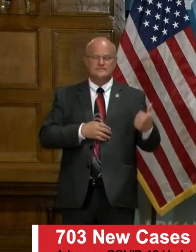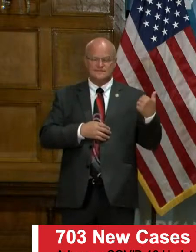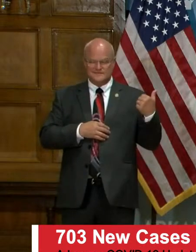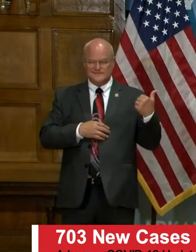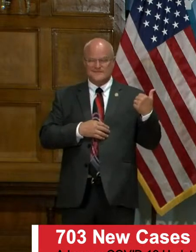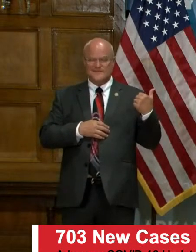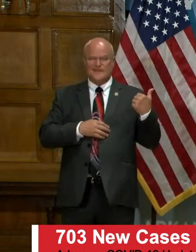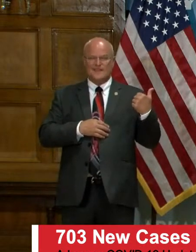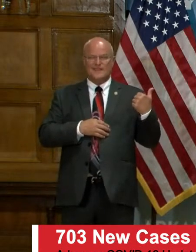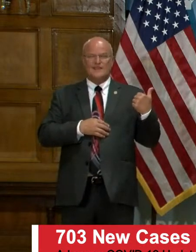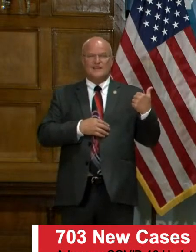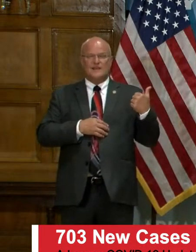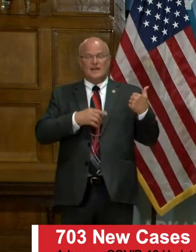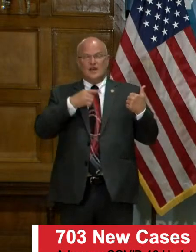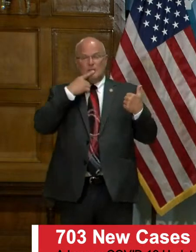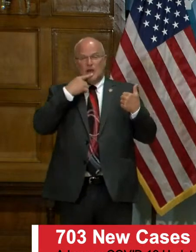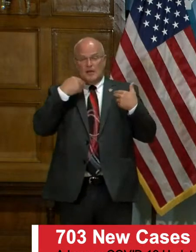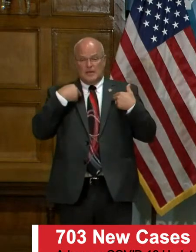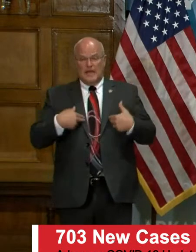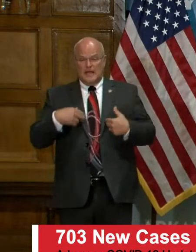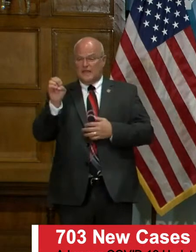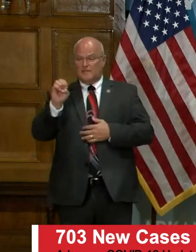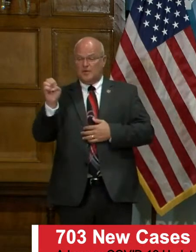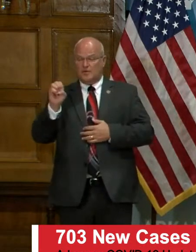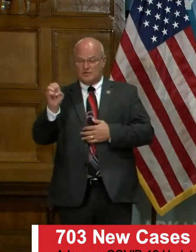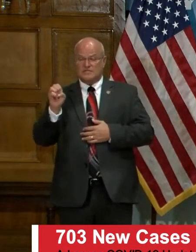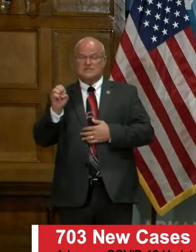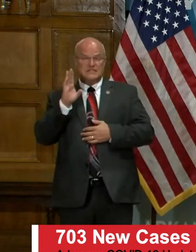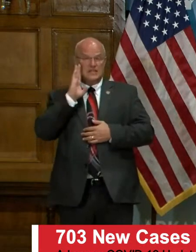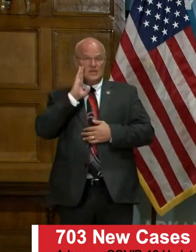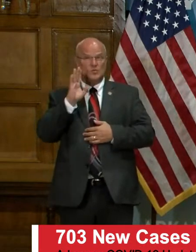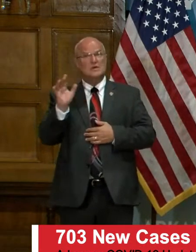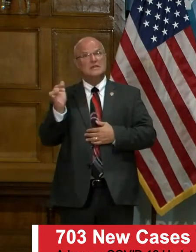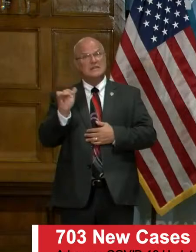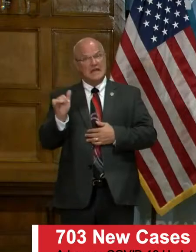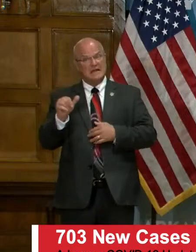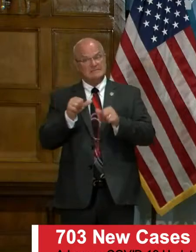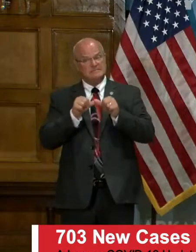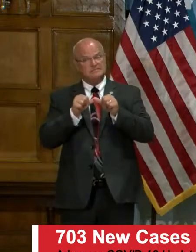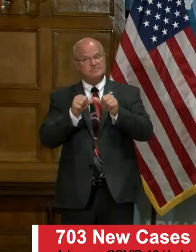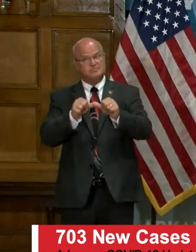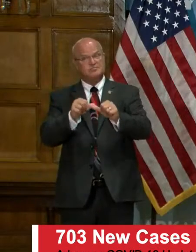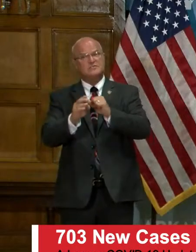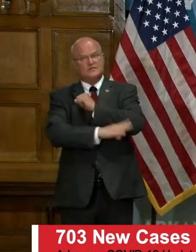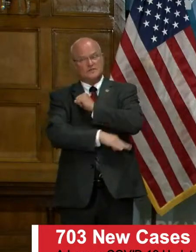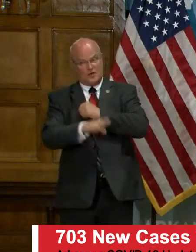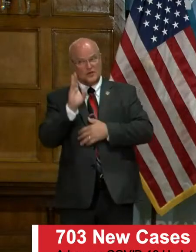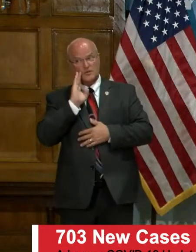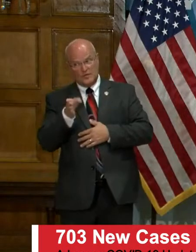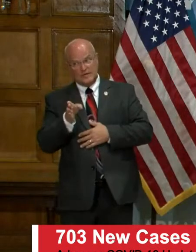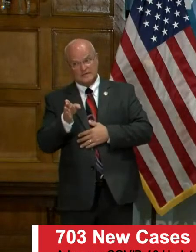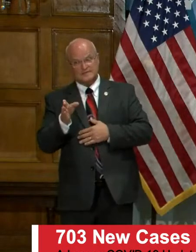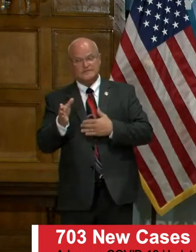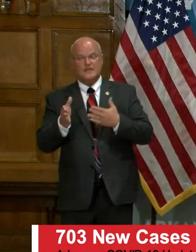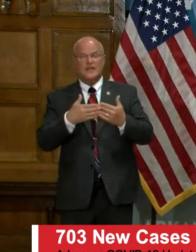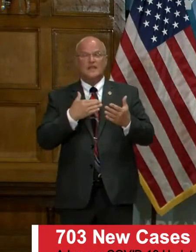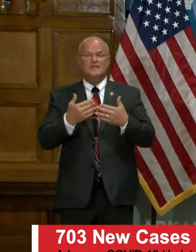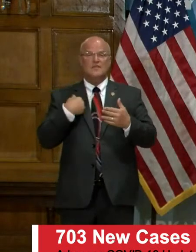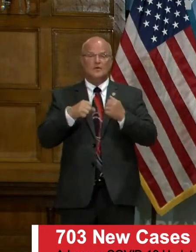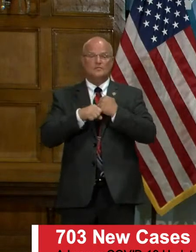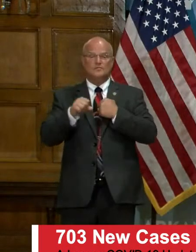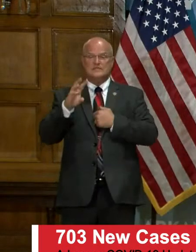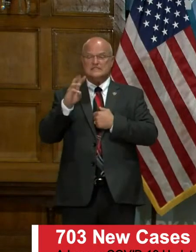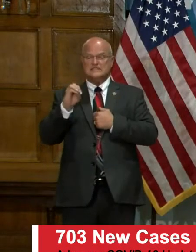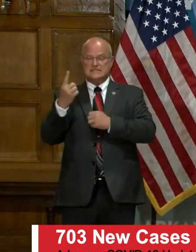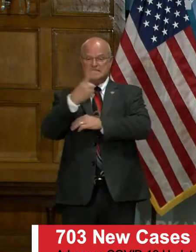Well, of course, the public health emergency will very likely extend into the fall. Even though we extended